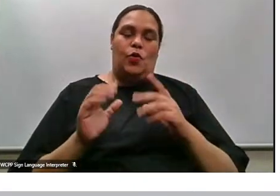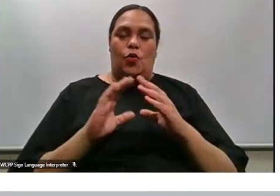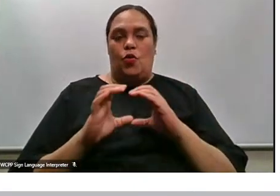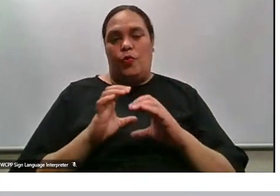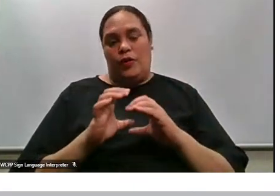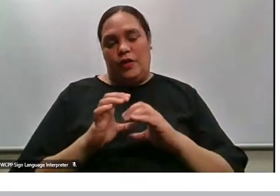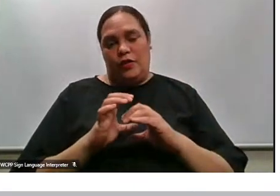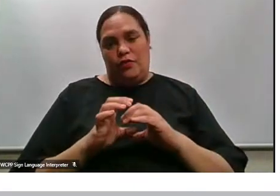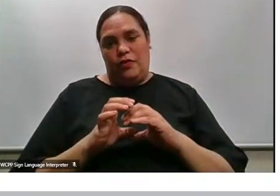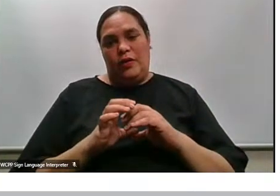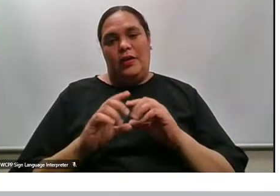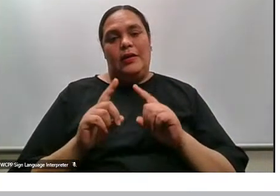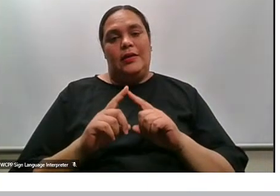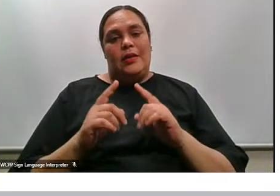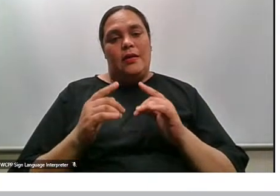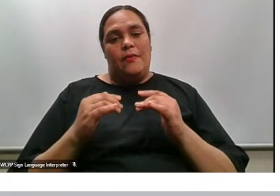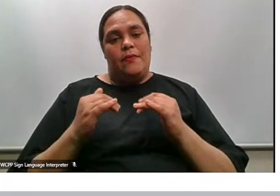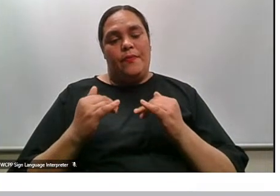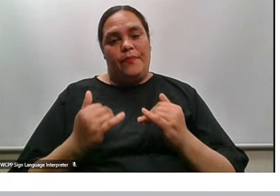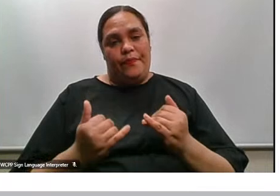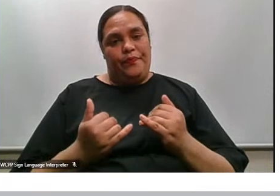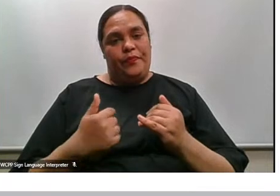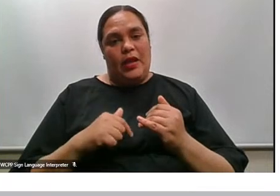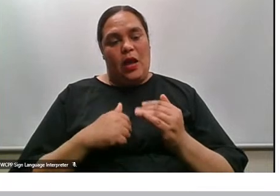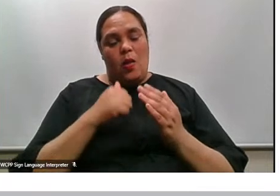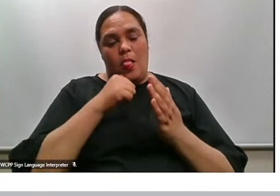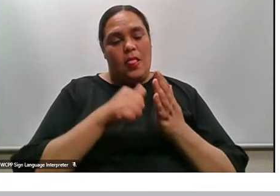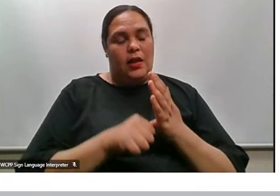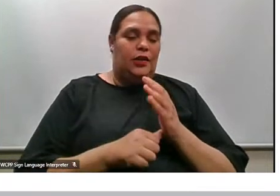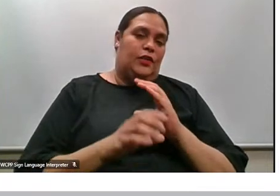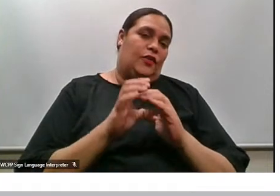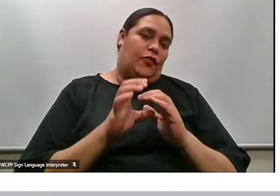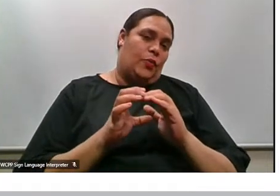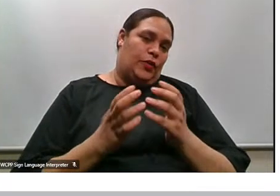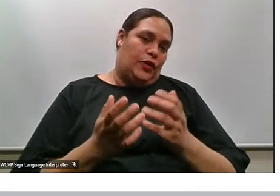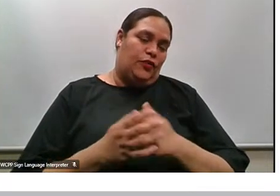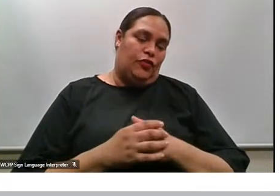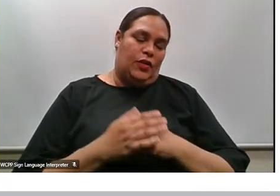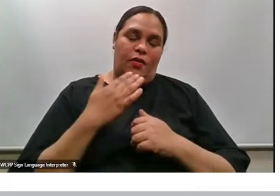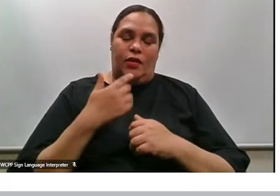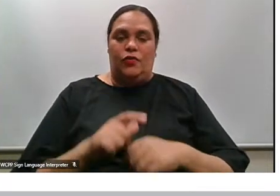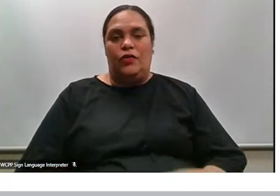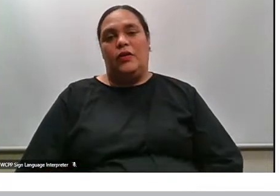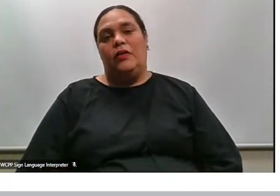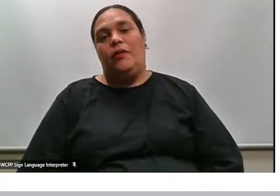communication and our letters of communication. Thank you, Chair.